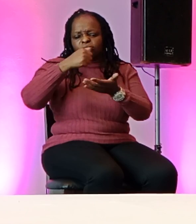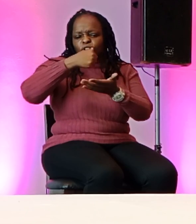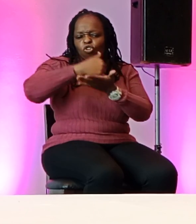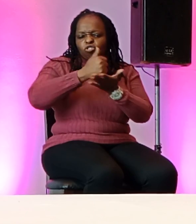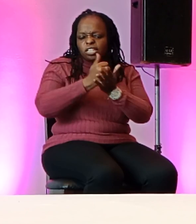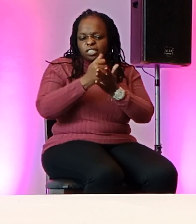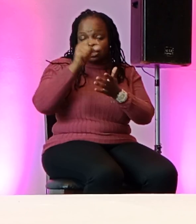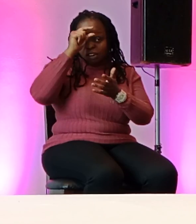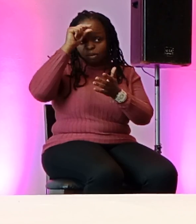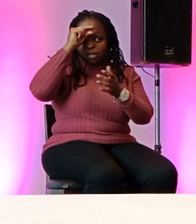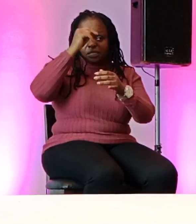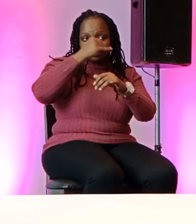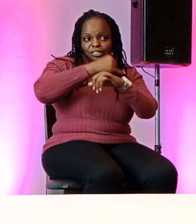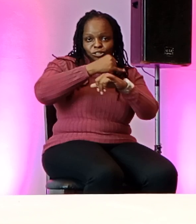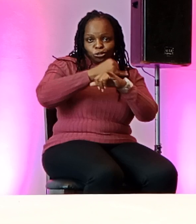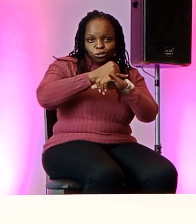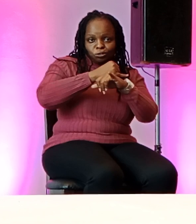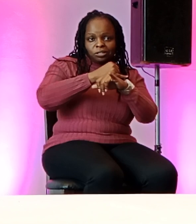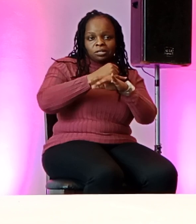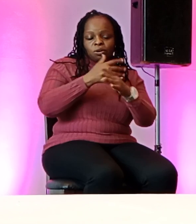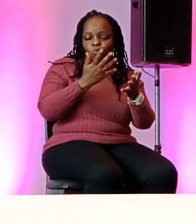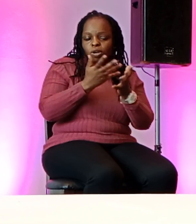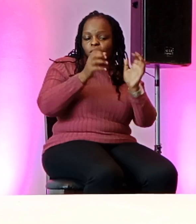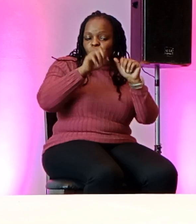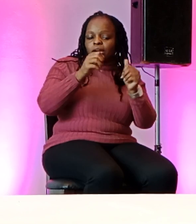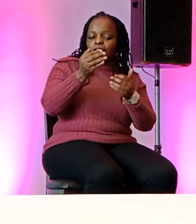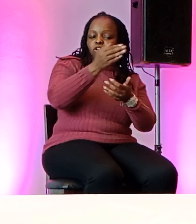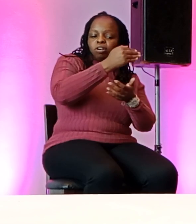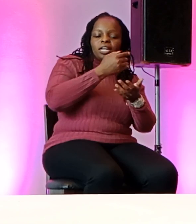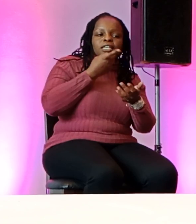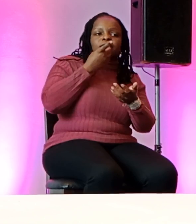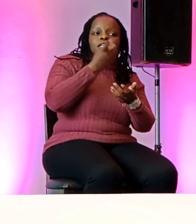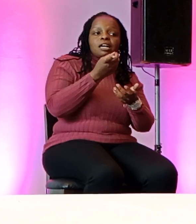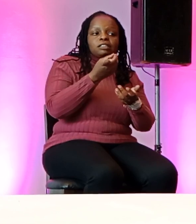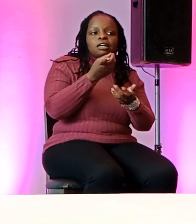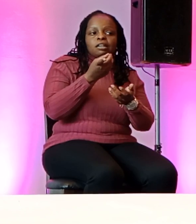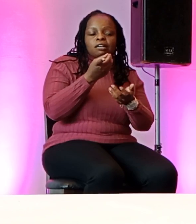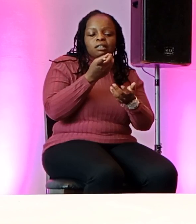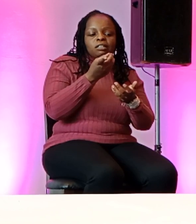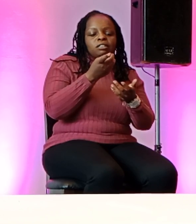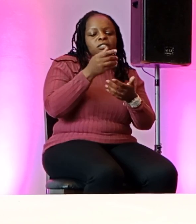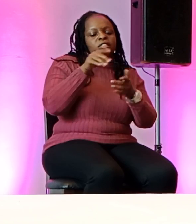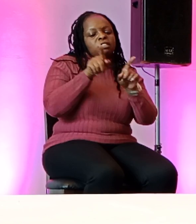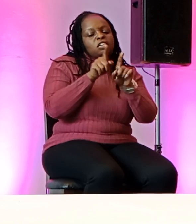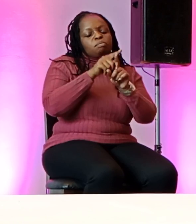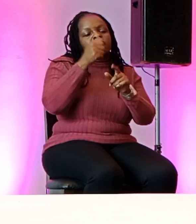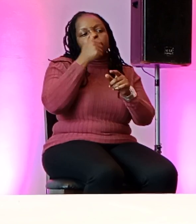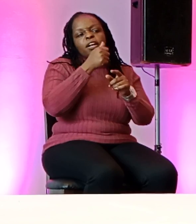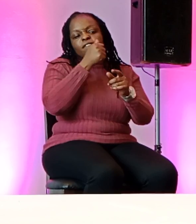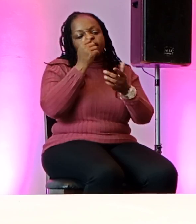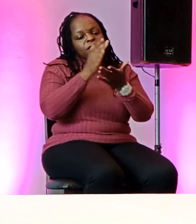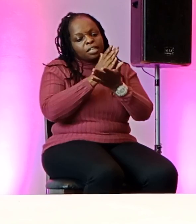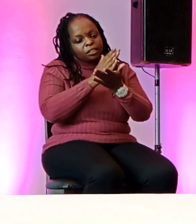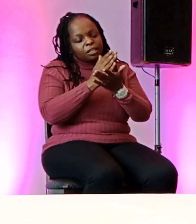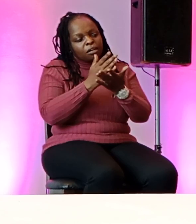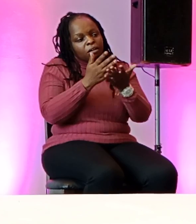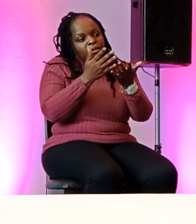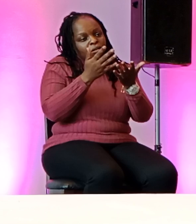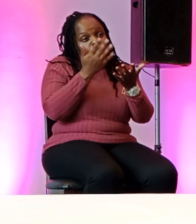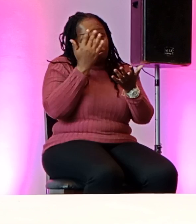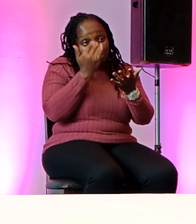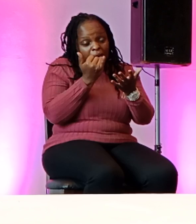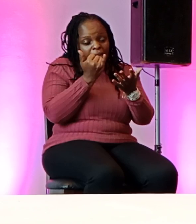institutions, where we collect data, even in the private sector, so that I'm